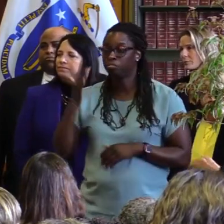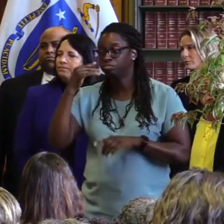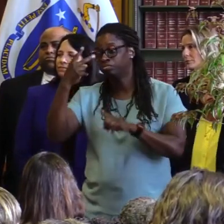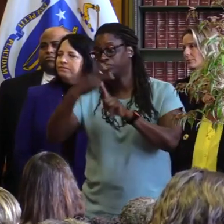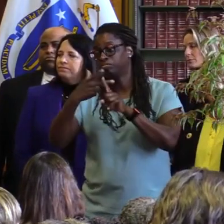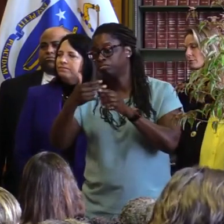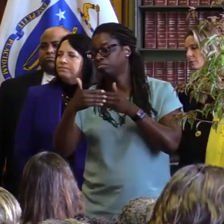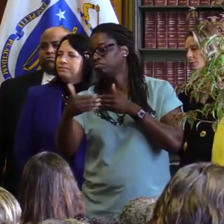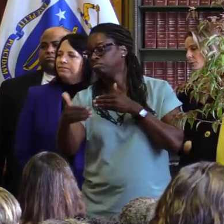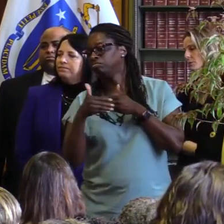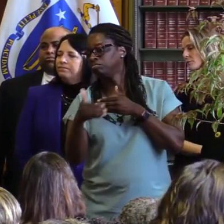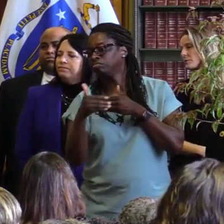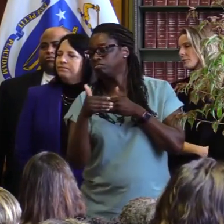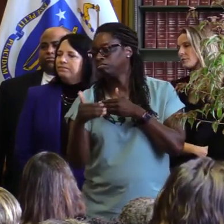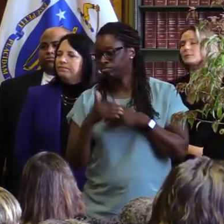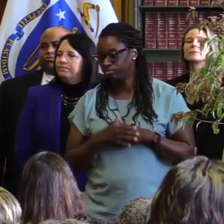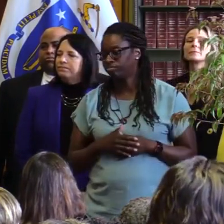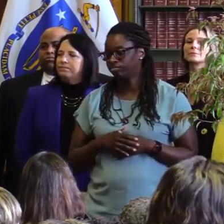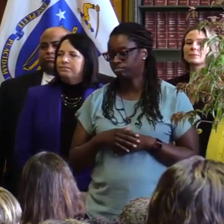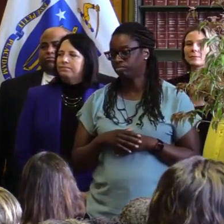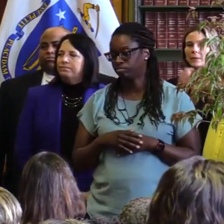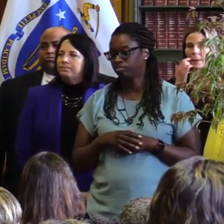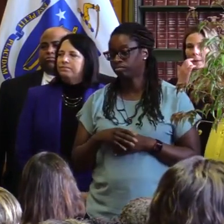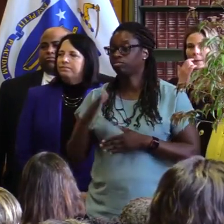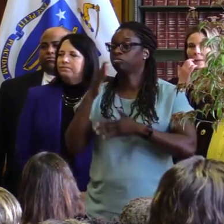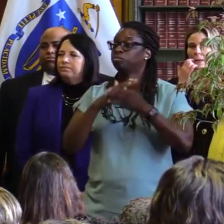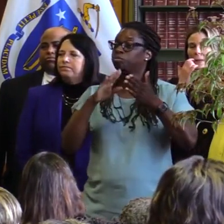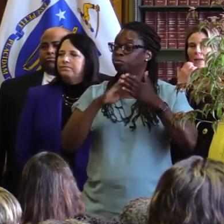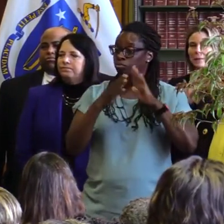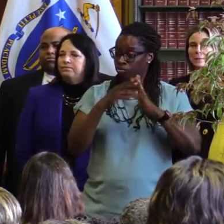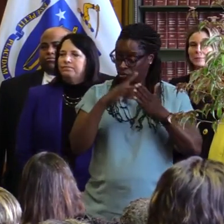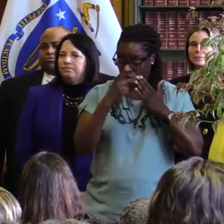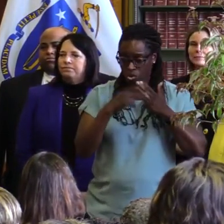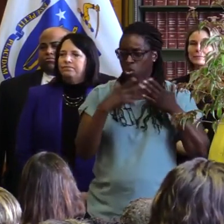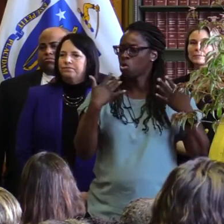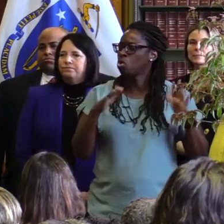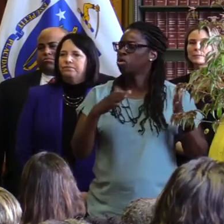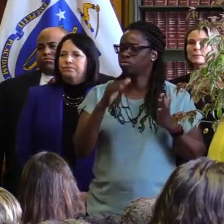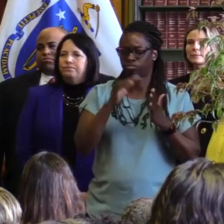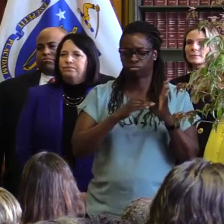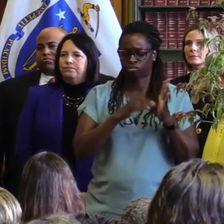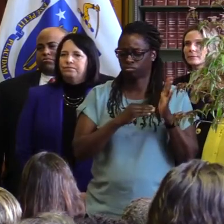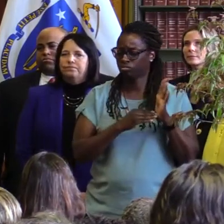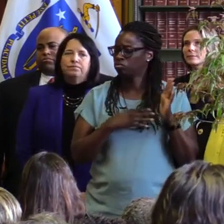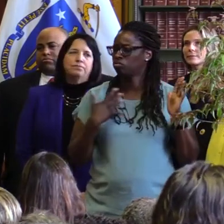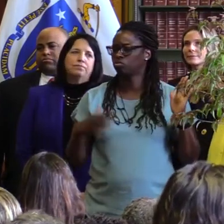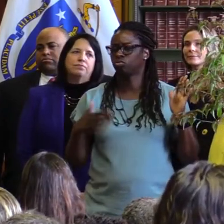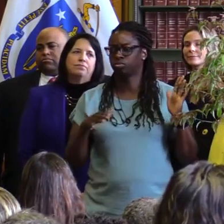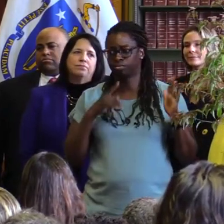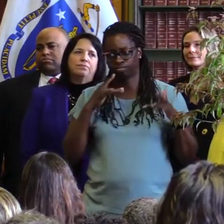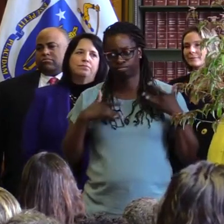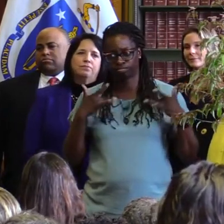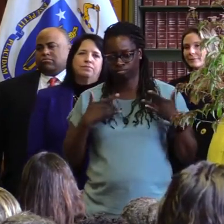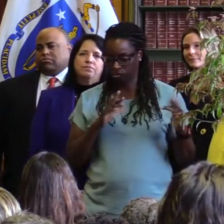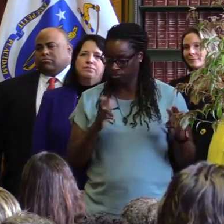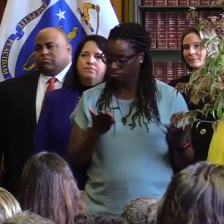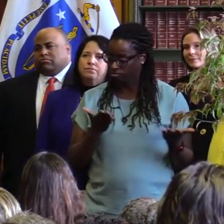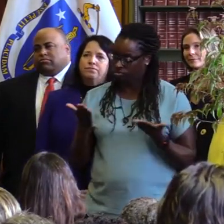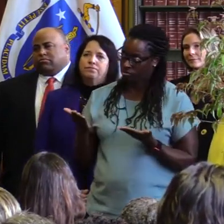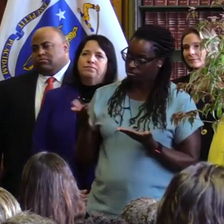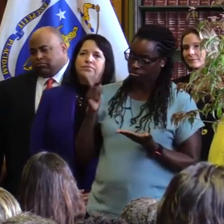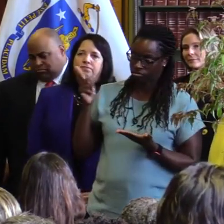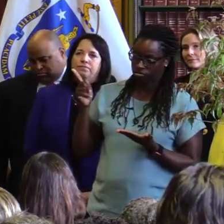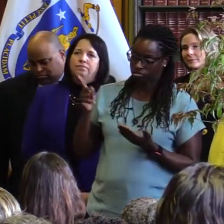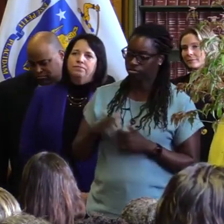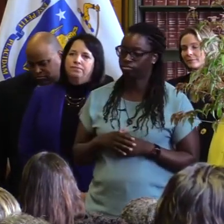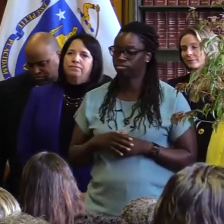particular projects in communities. Really, really excited about the involvement of so many of our grassroots organizations and community organizations